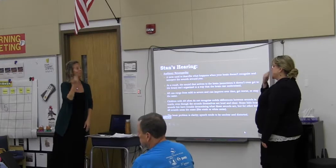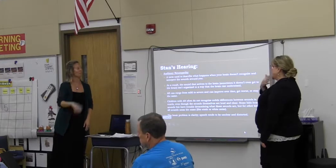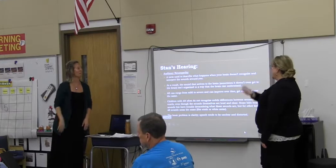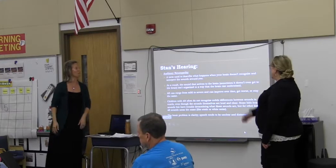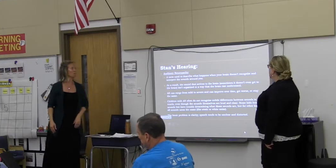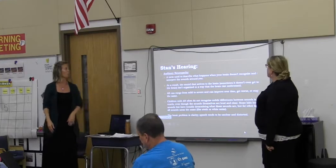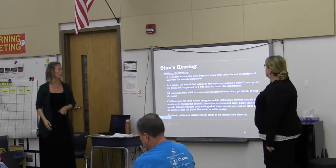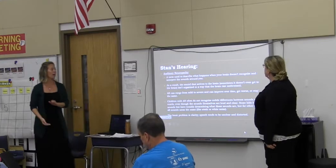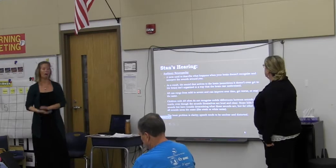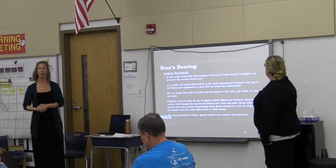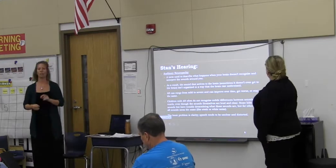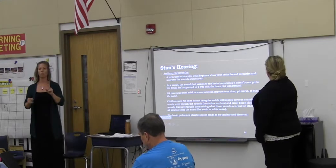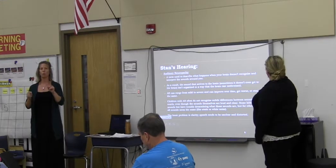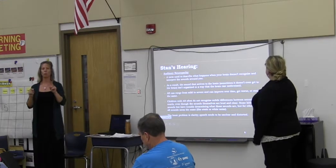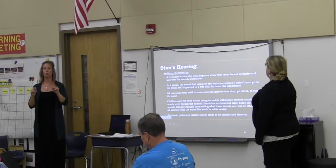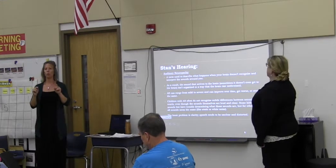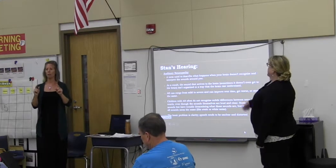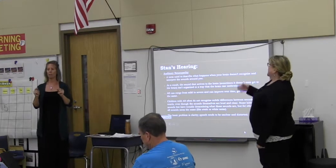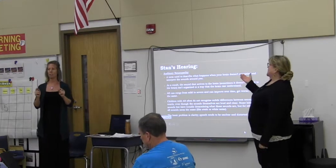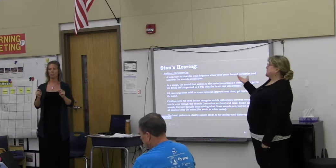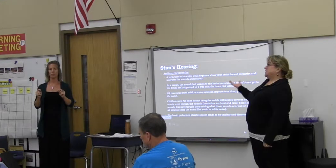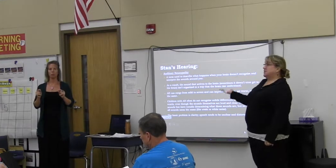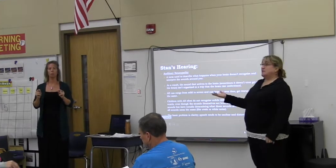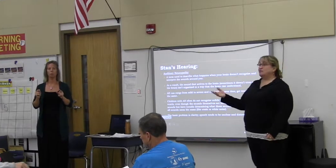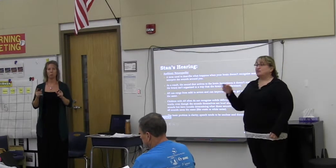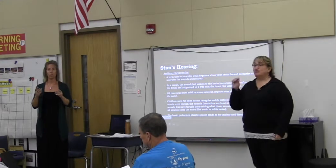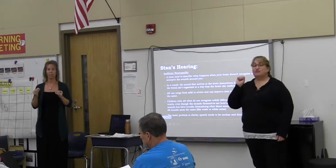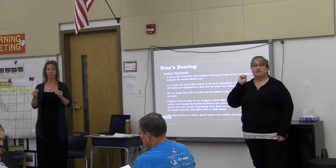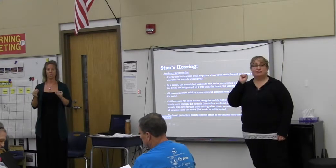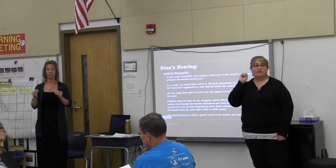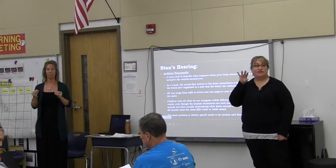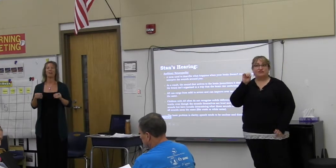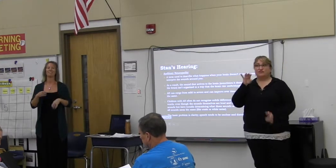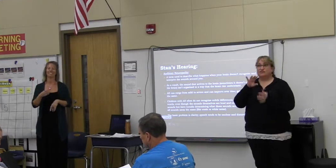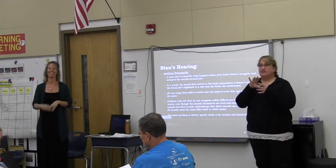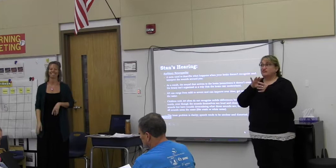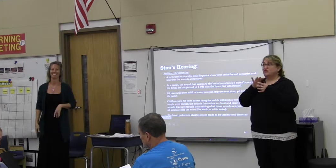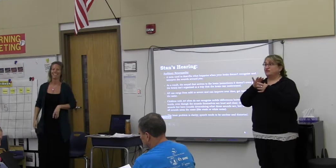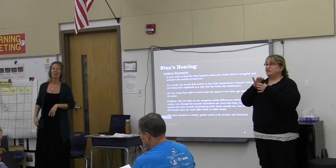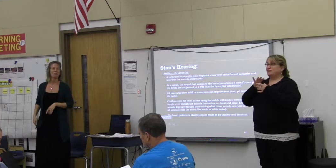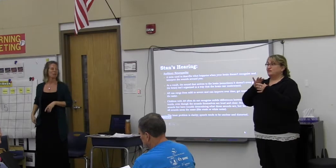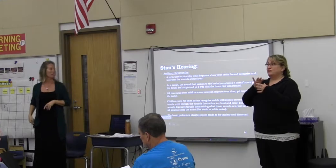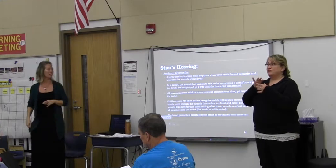Stan, yeah. Okay, so what I'm going to do,